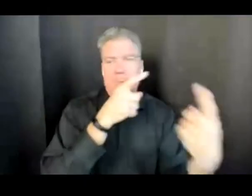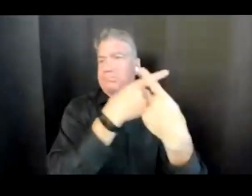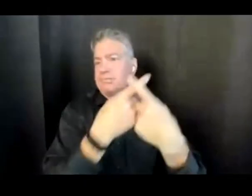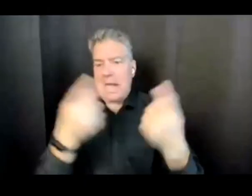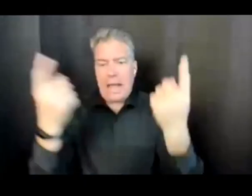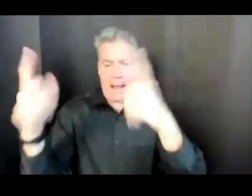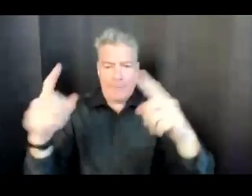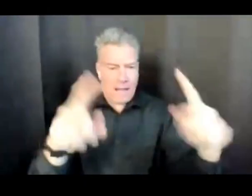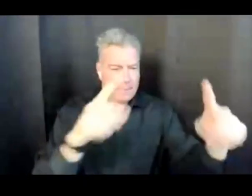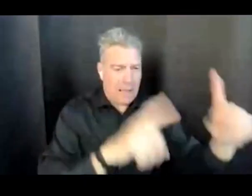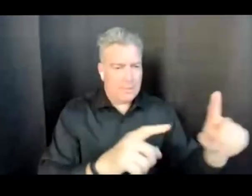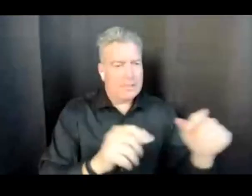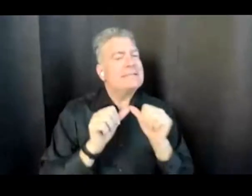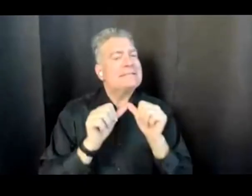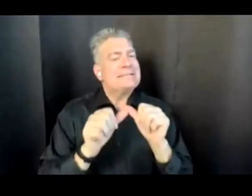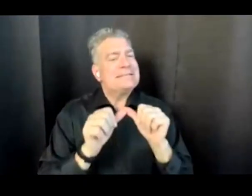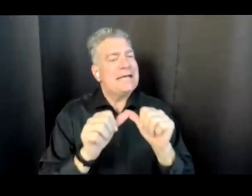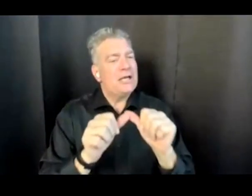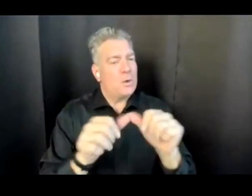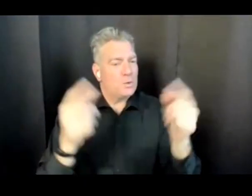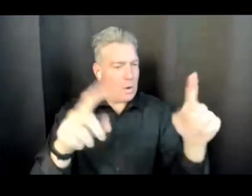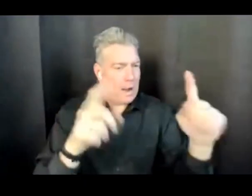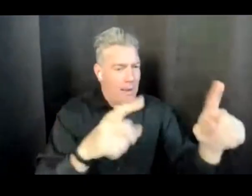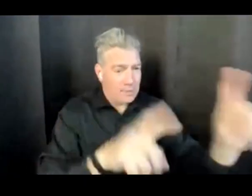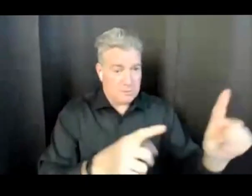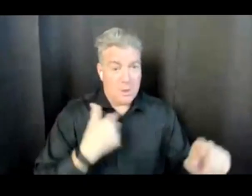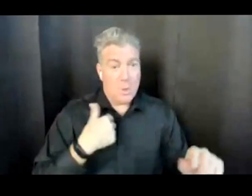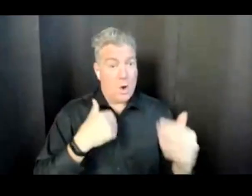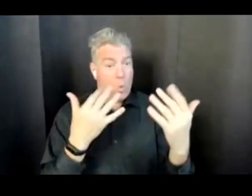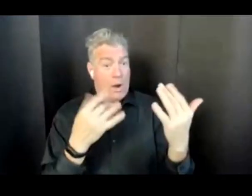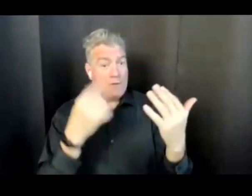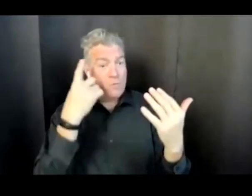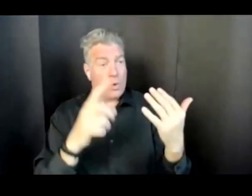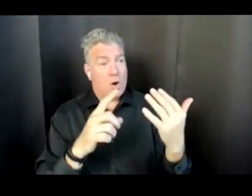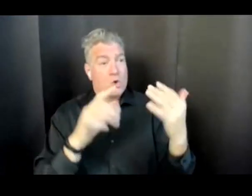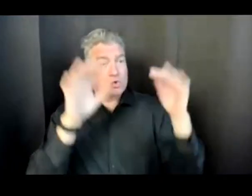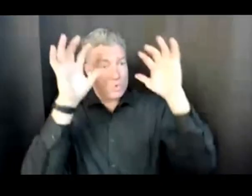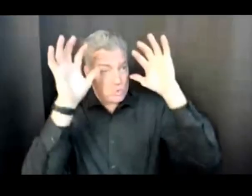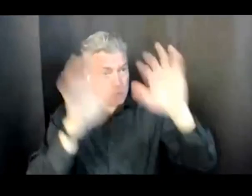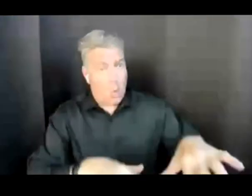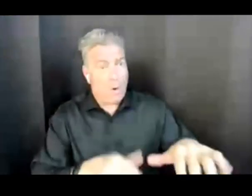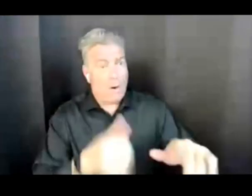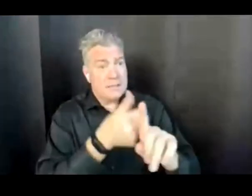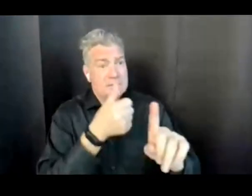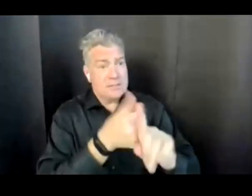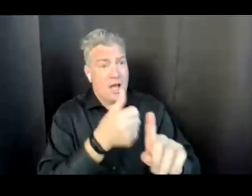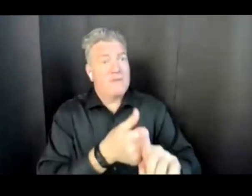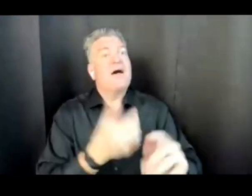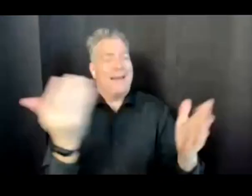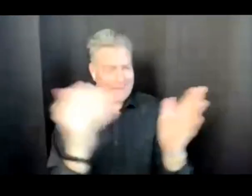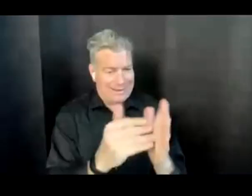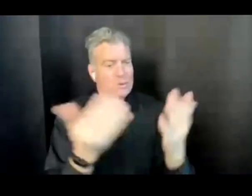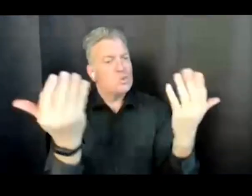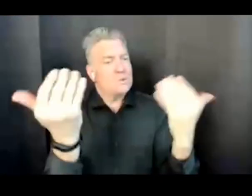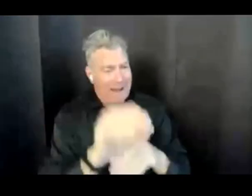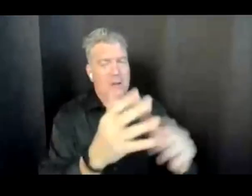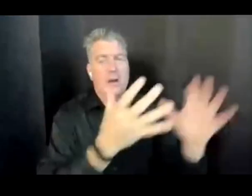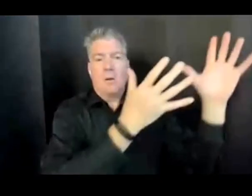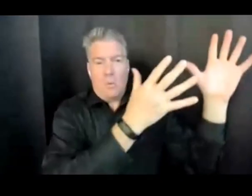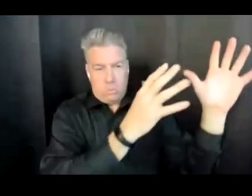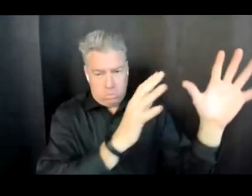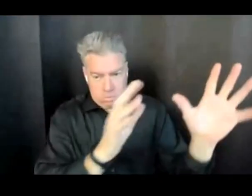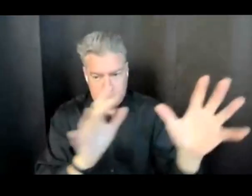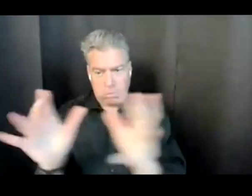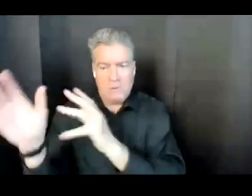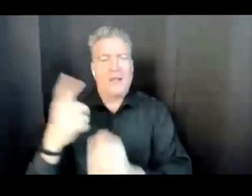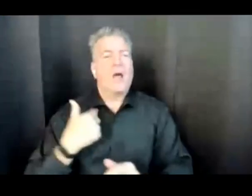on what's left of the storm yet to come through. But we're all working together, coordinating with all of our partners, and we're responding